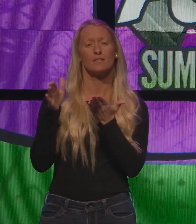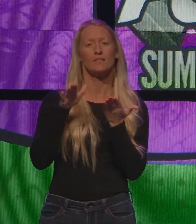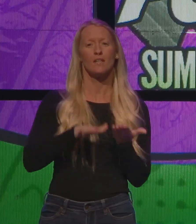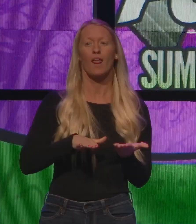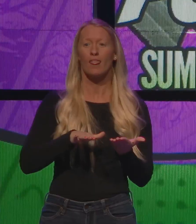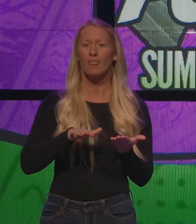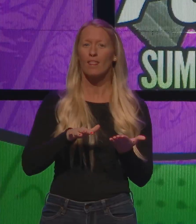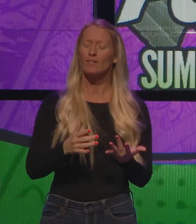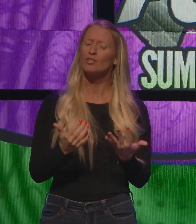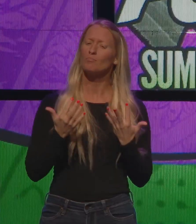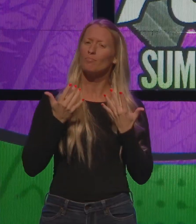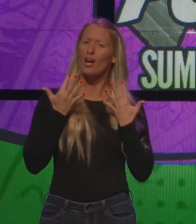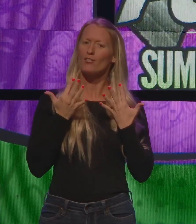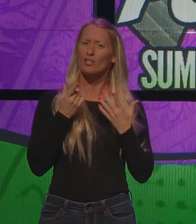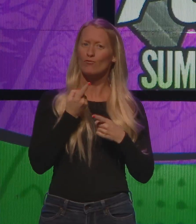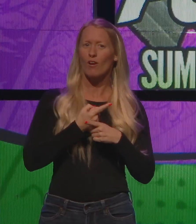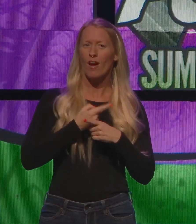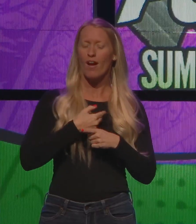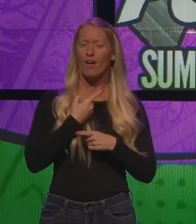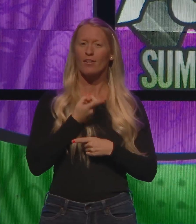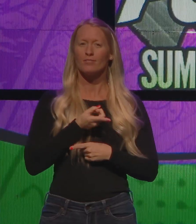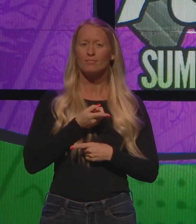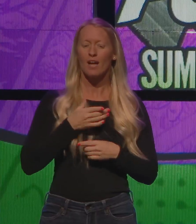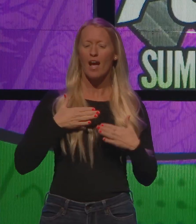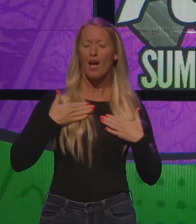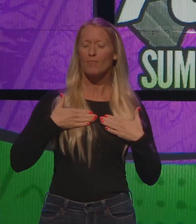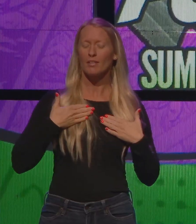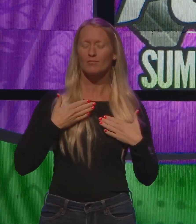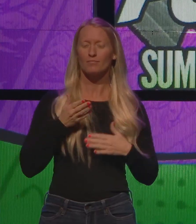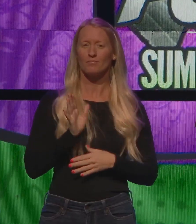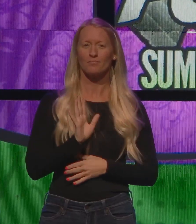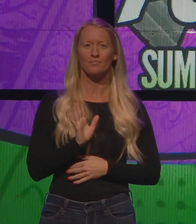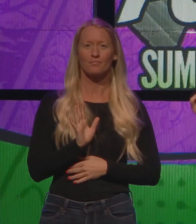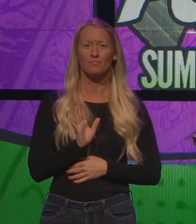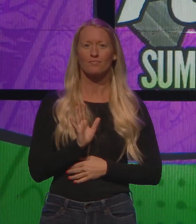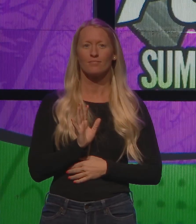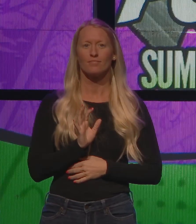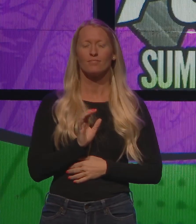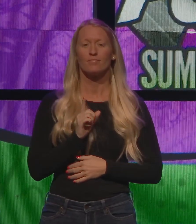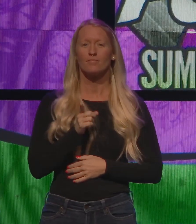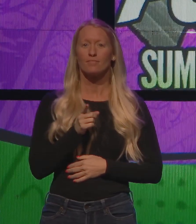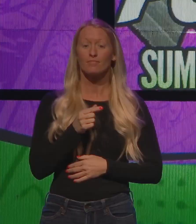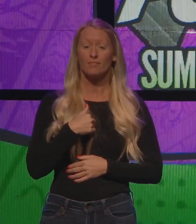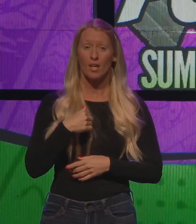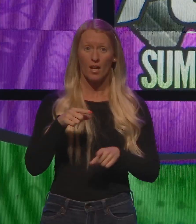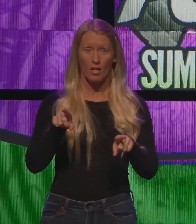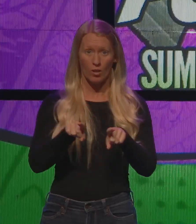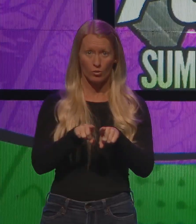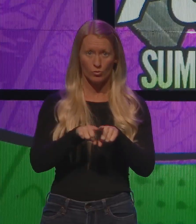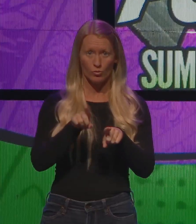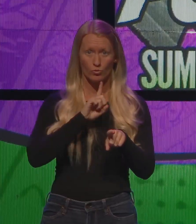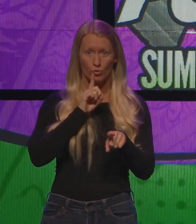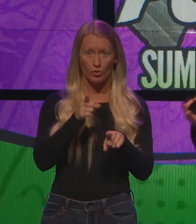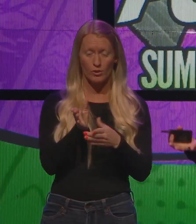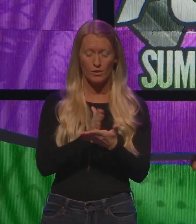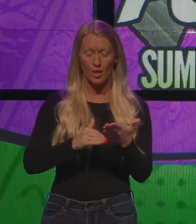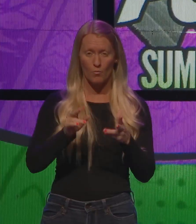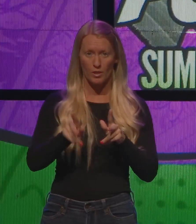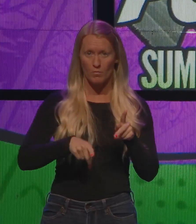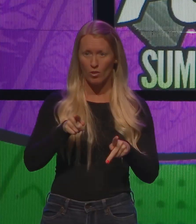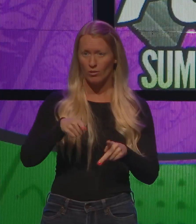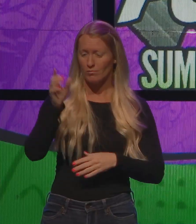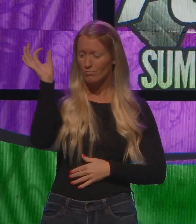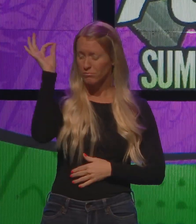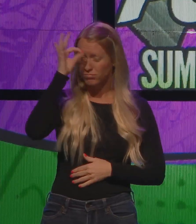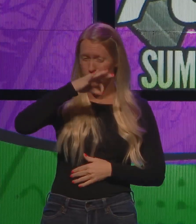it? Makes you feel all warm and fuzzy inside. Now, I'm also sure that there are some people in this room that have no idea what I'm